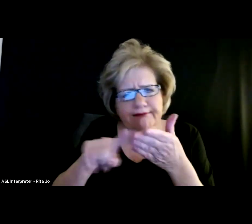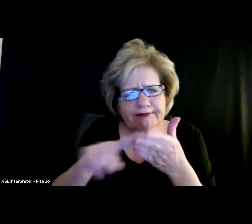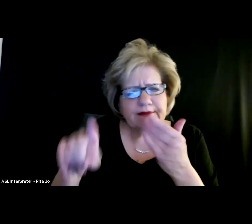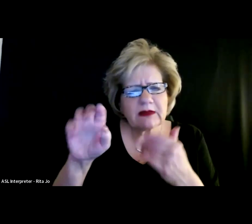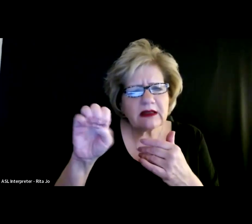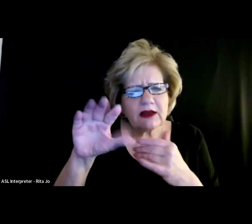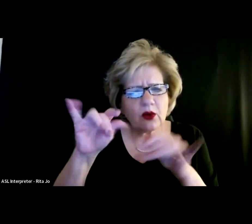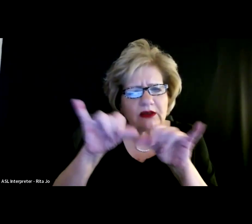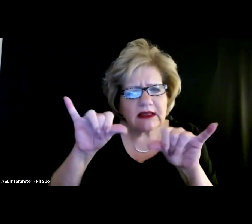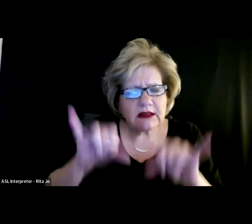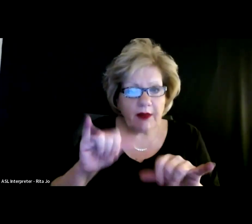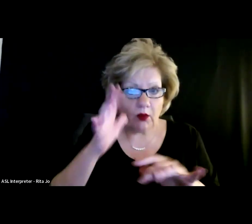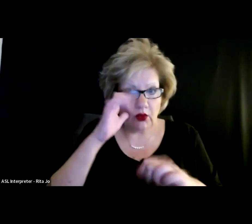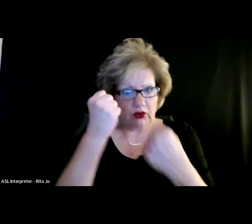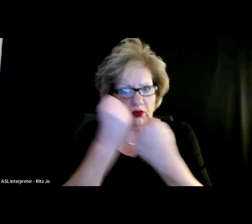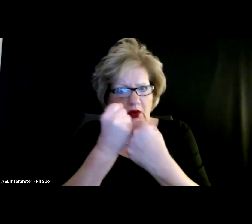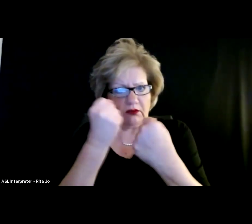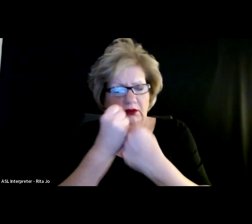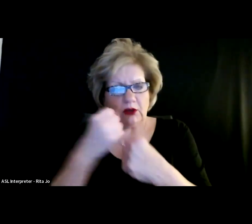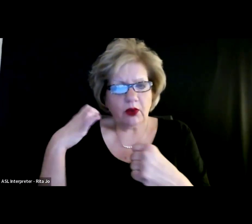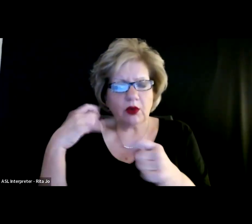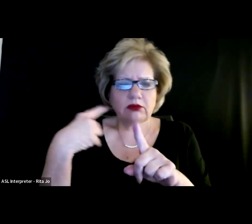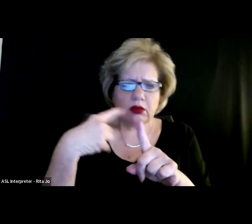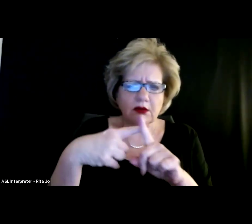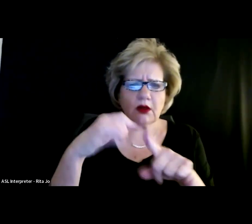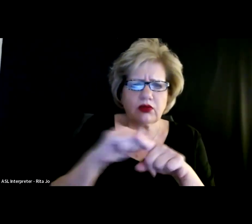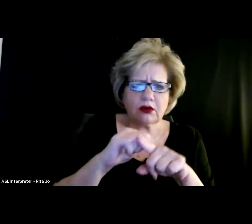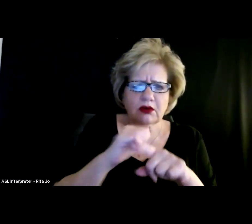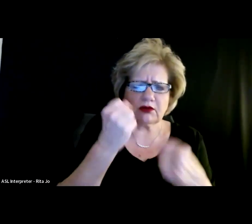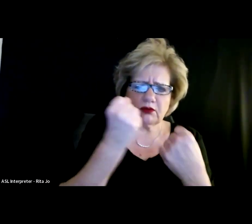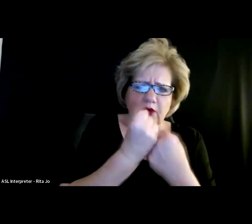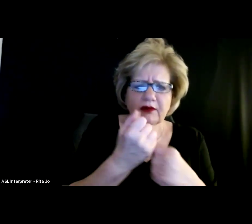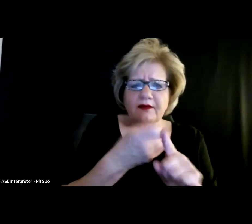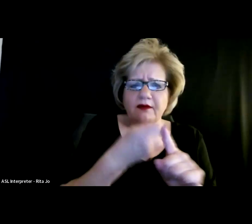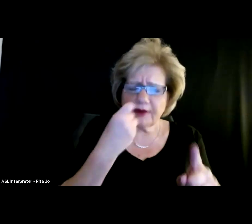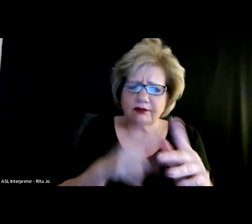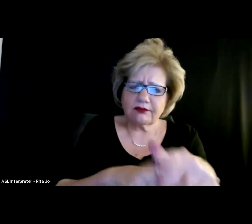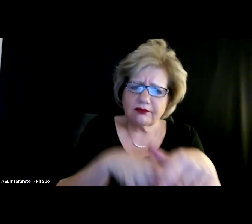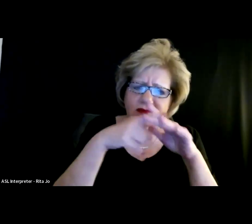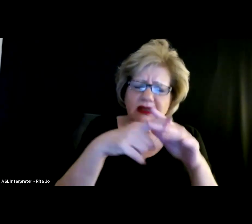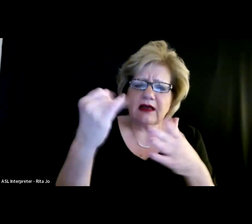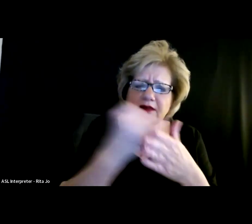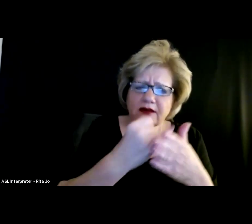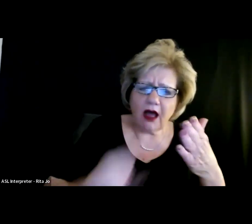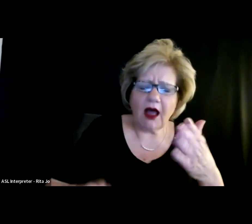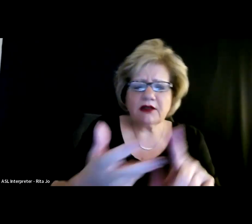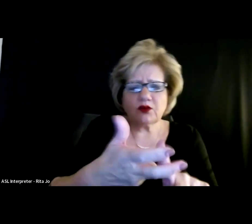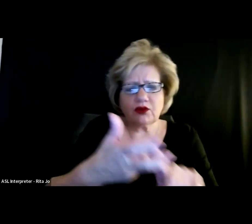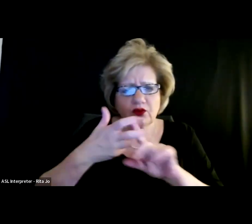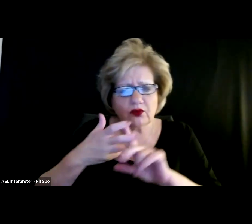support employers and apprenticeship sponsors at every stage, from design to recruitment, engagement, and